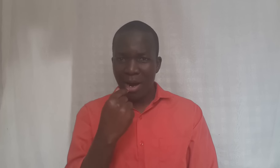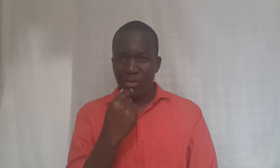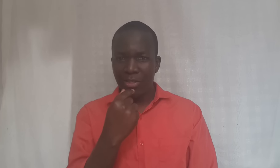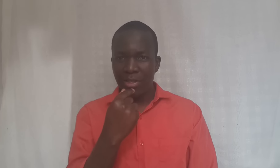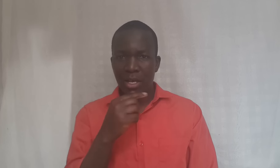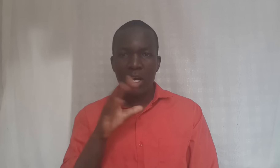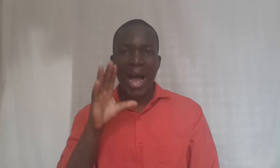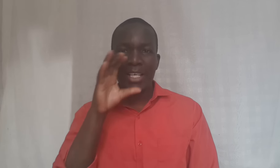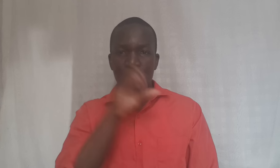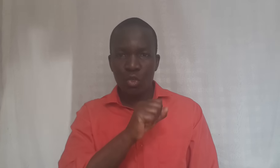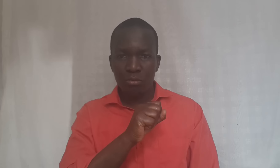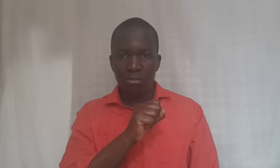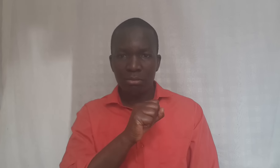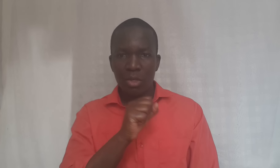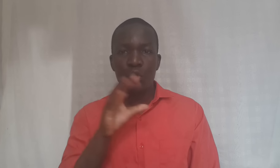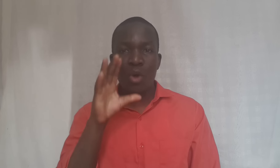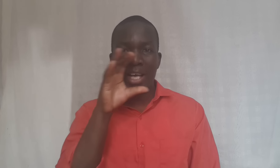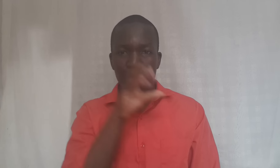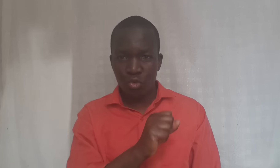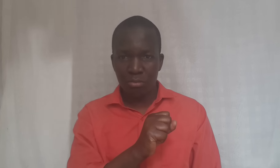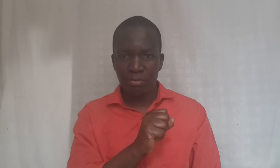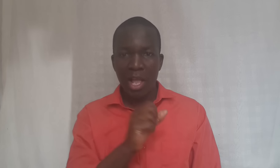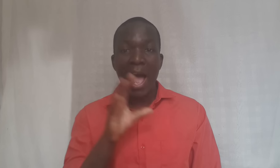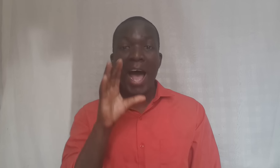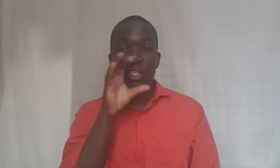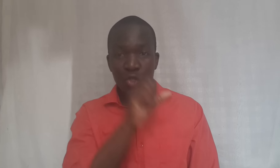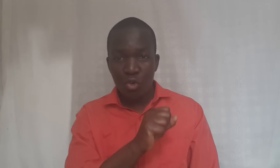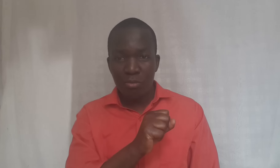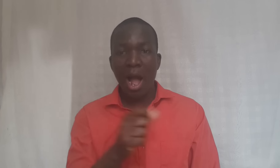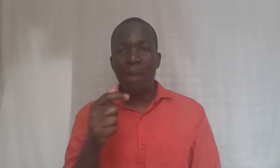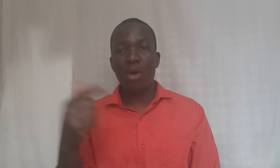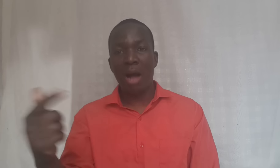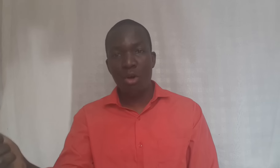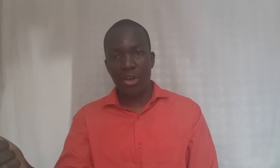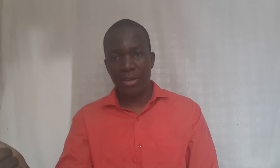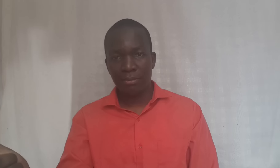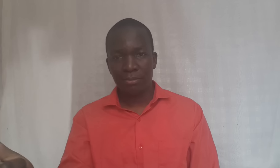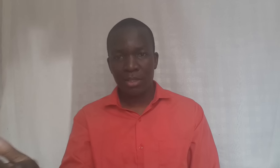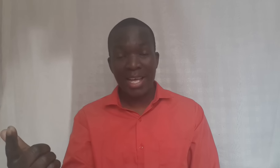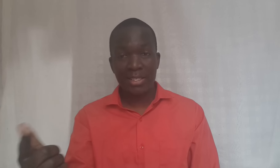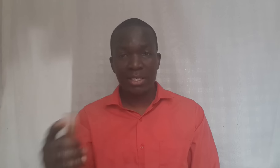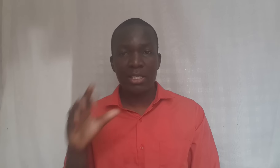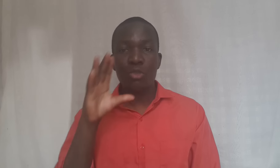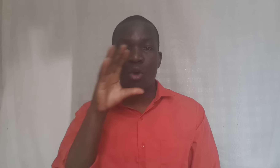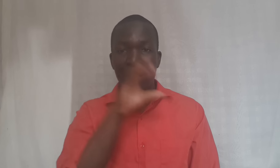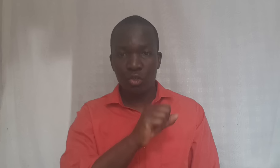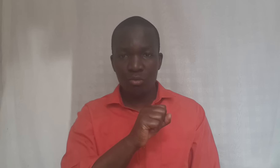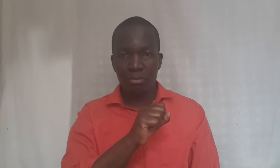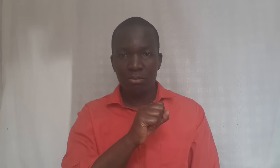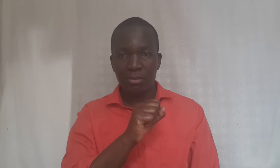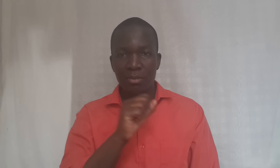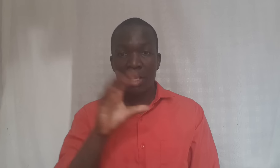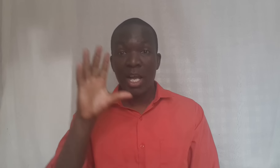mouth. Assume. To assume. Assume I'm a boy. That is it. To assume.